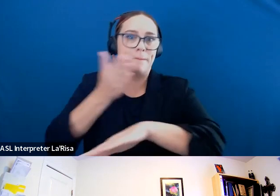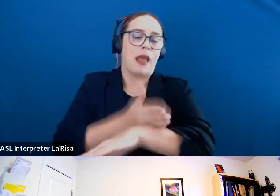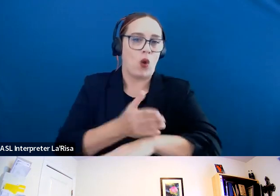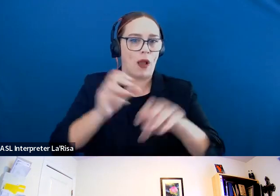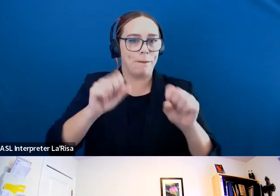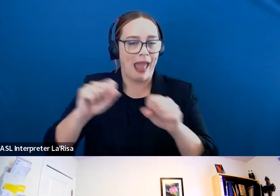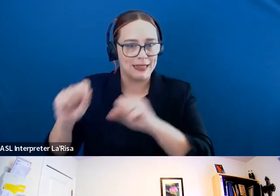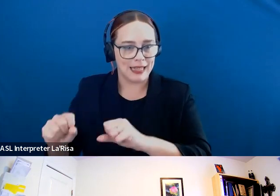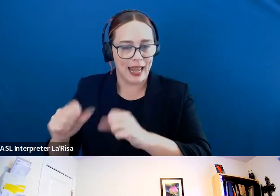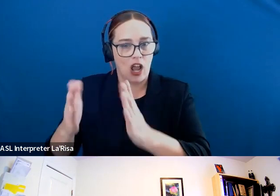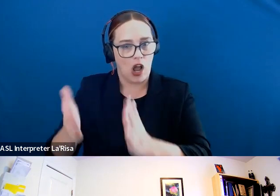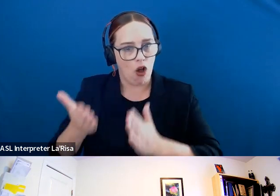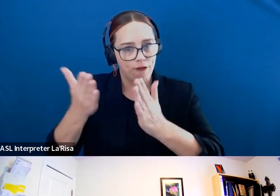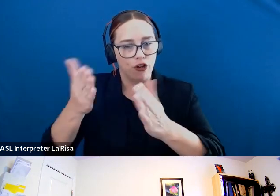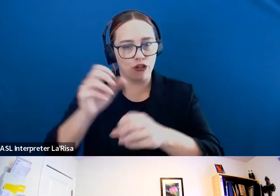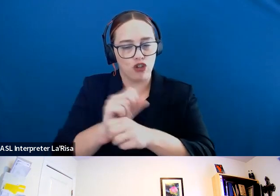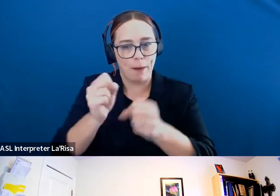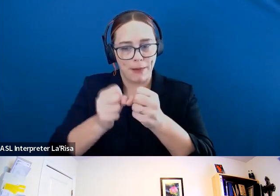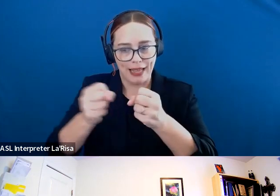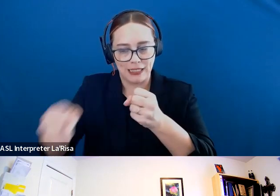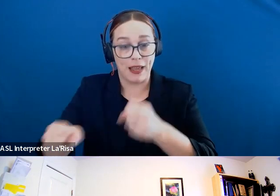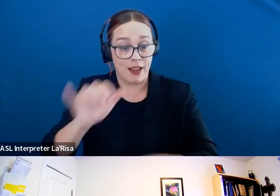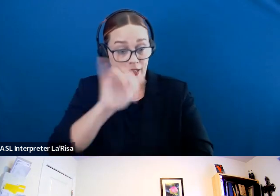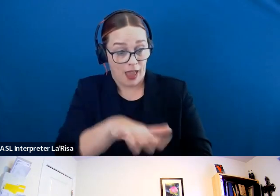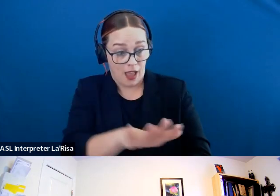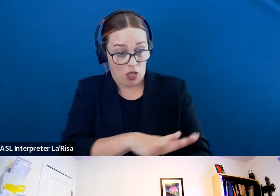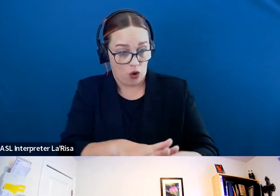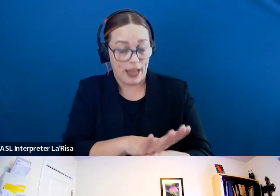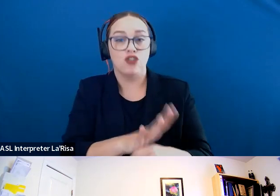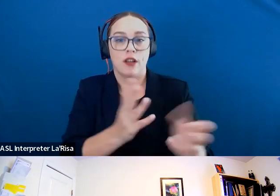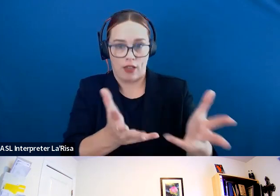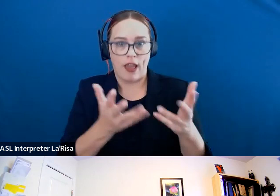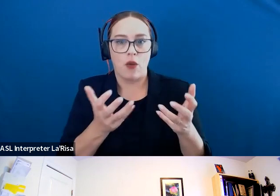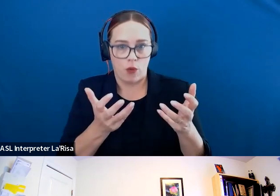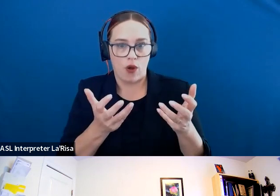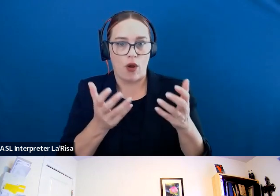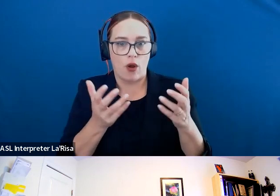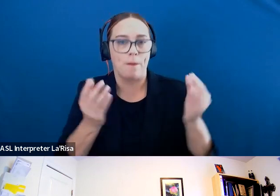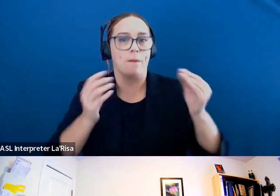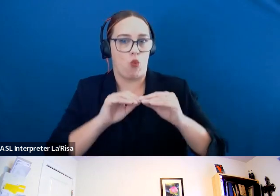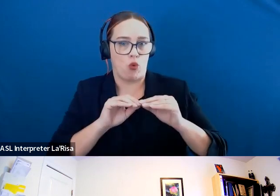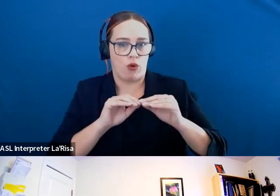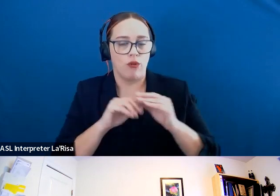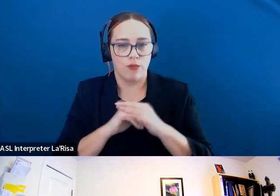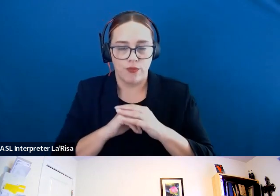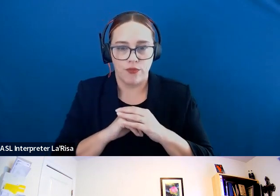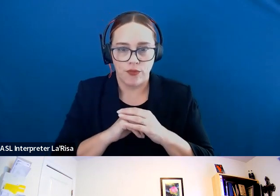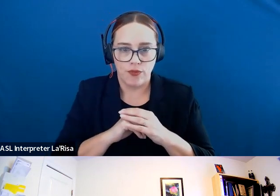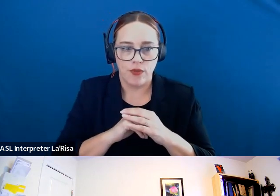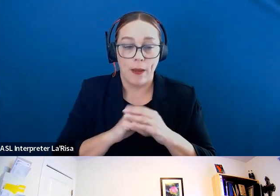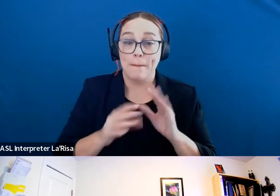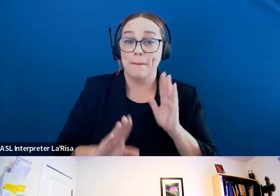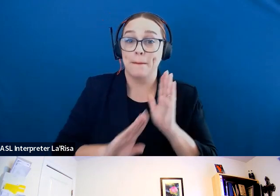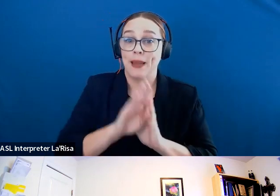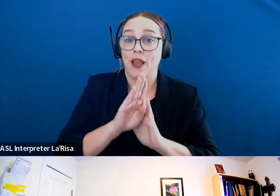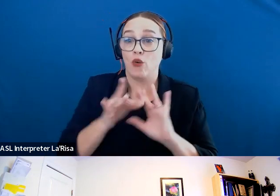services for this particular CIL. They do want to grow in that area. They need to build relationships and partnerships related